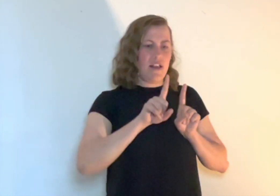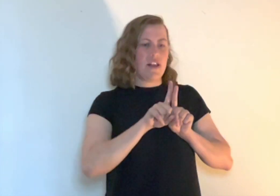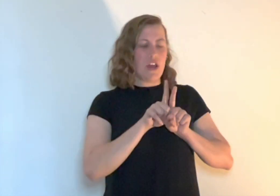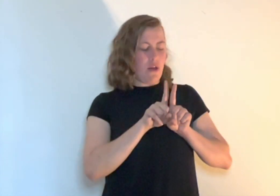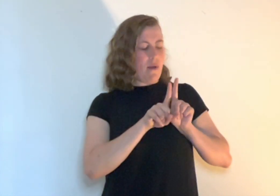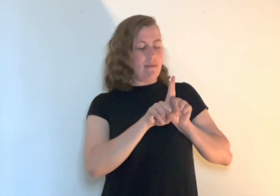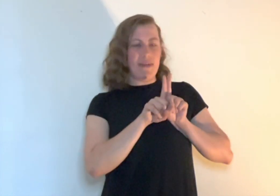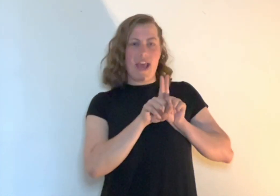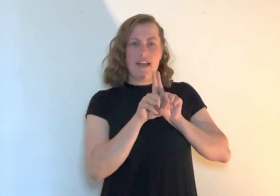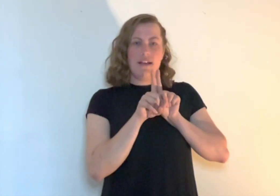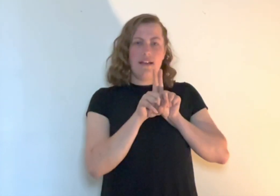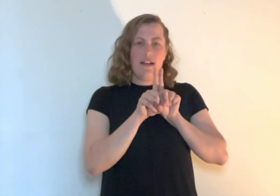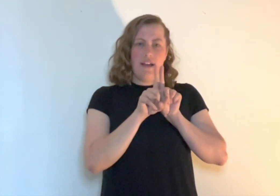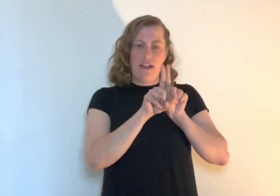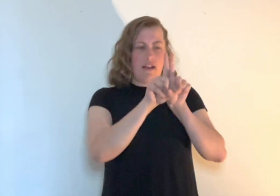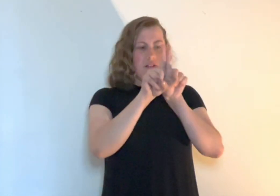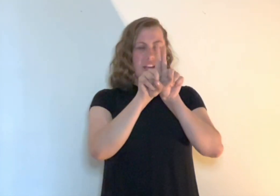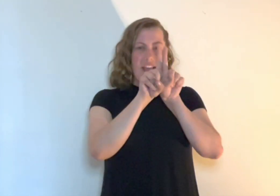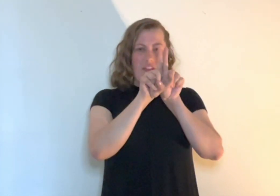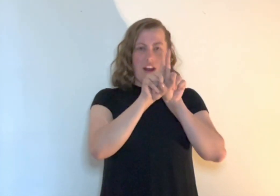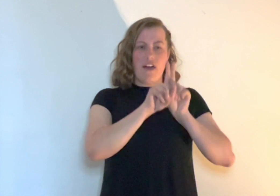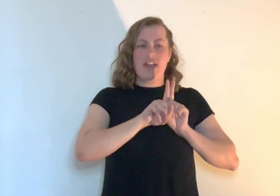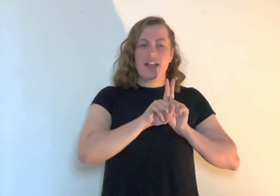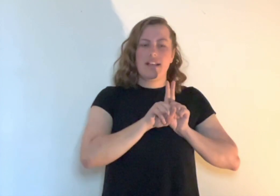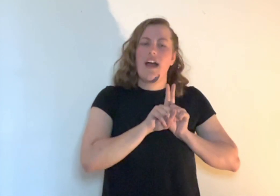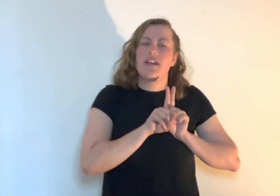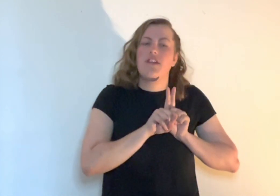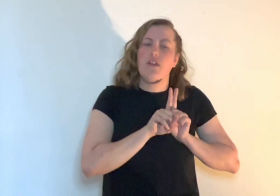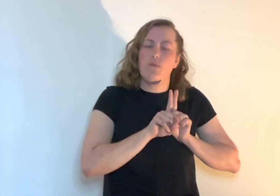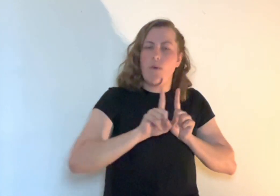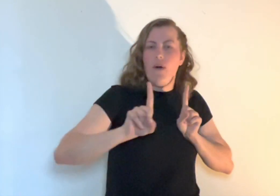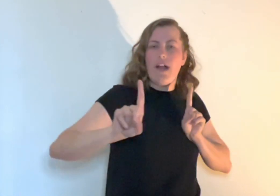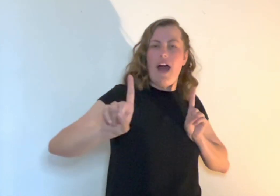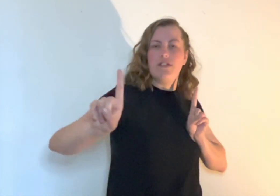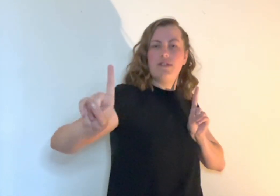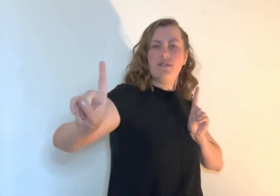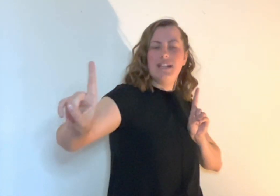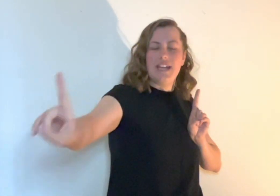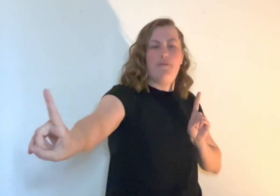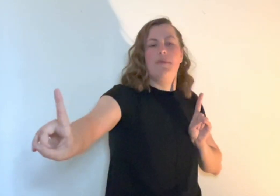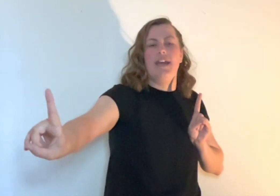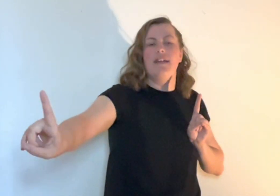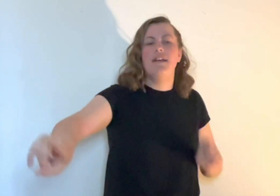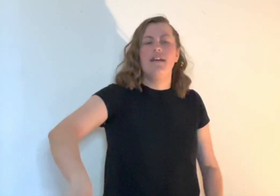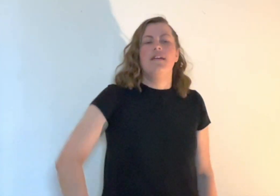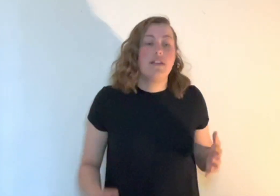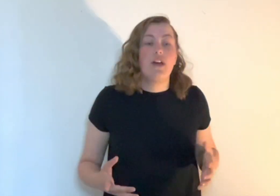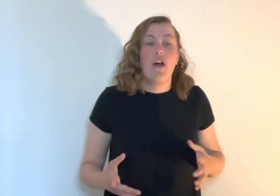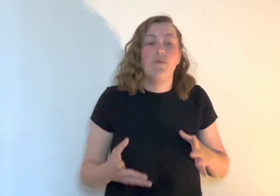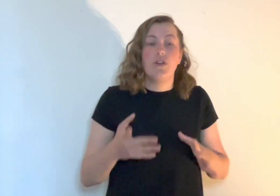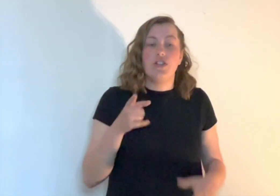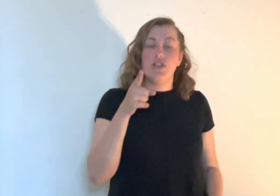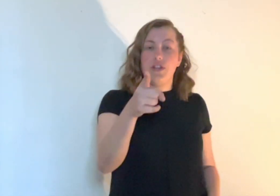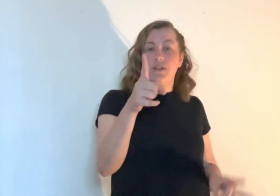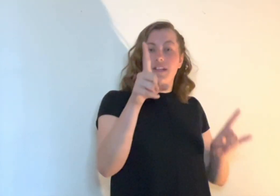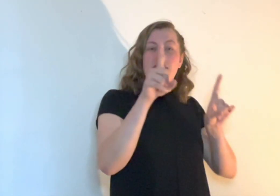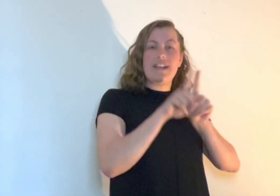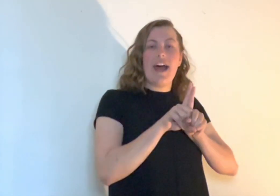is you and me together like this And you walk out so you leave me So would you stand